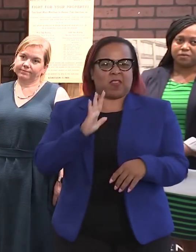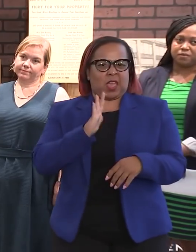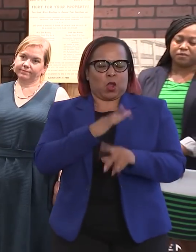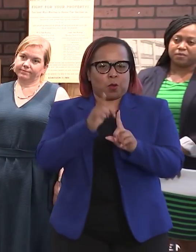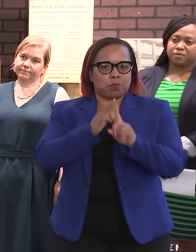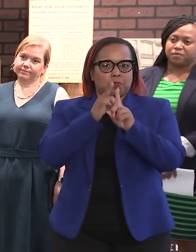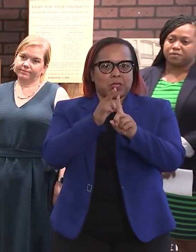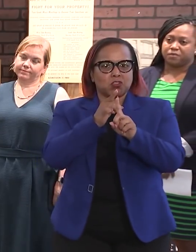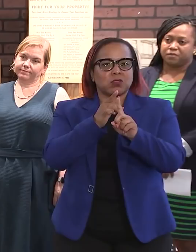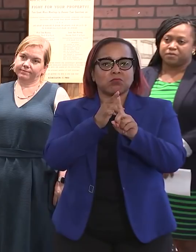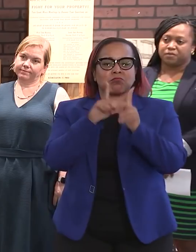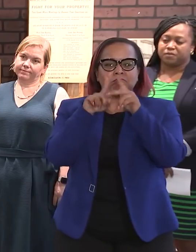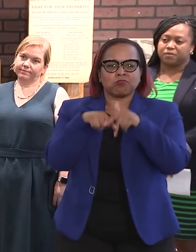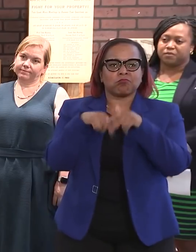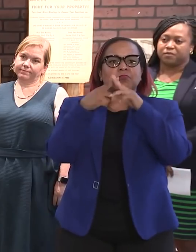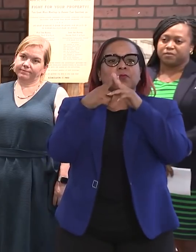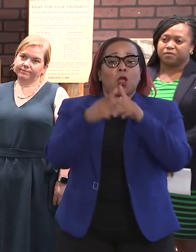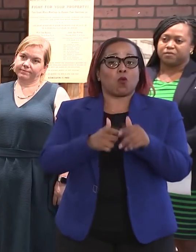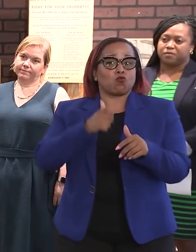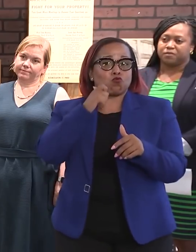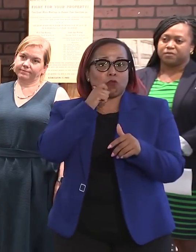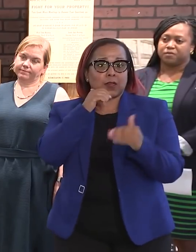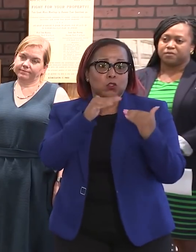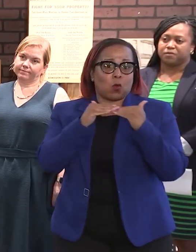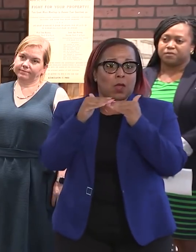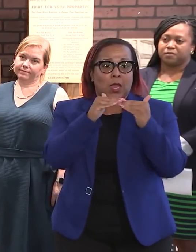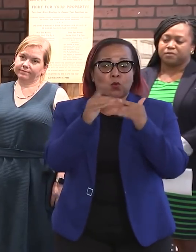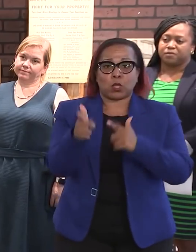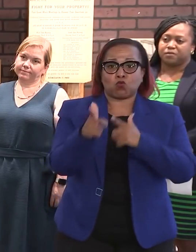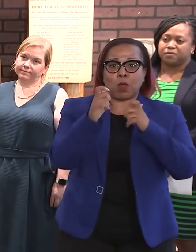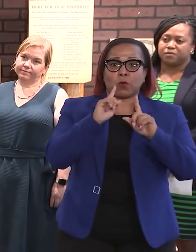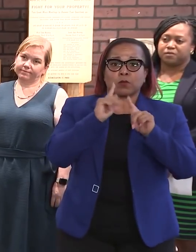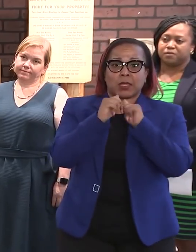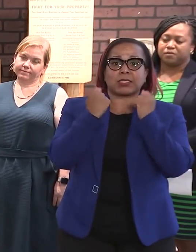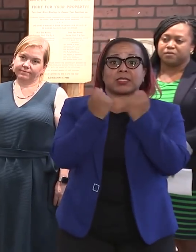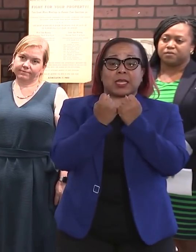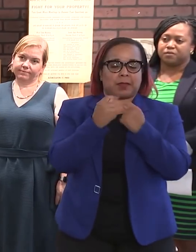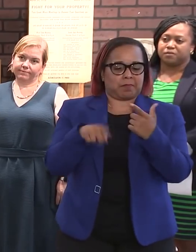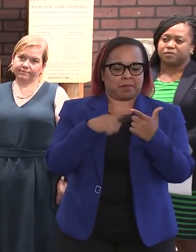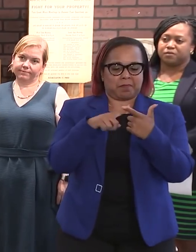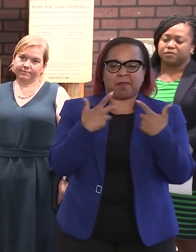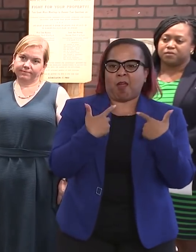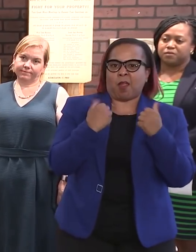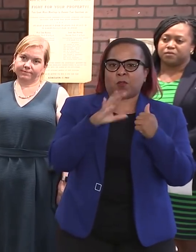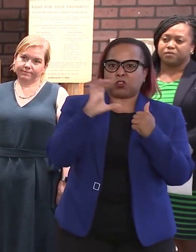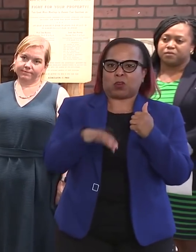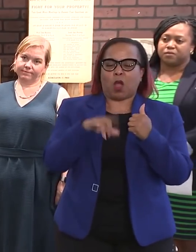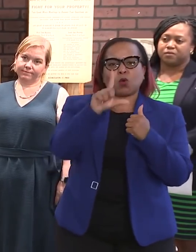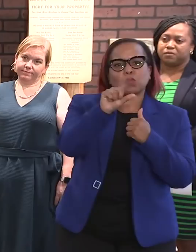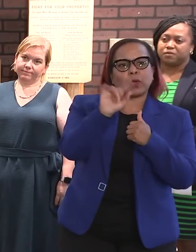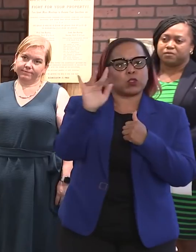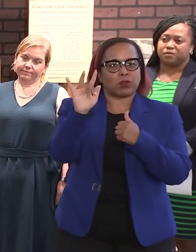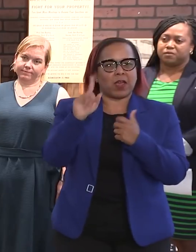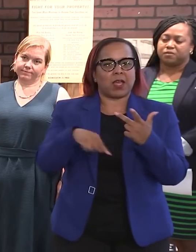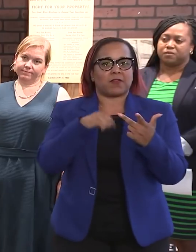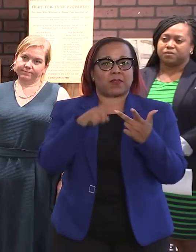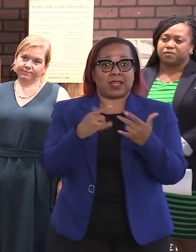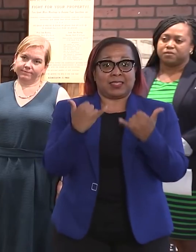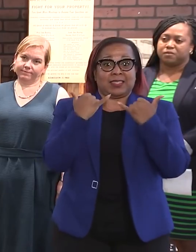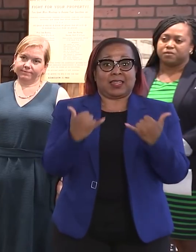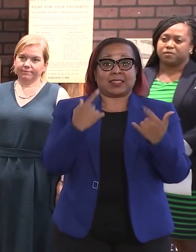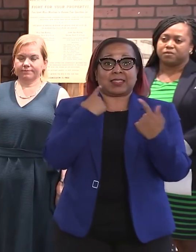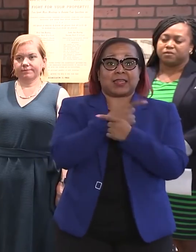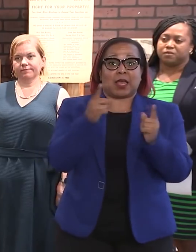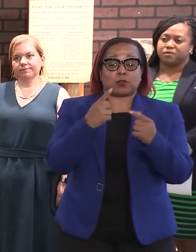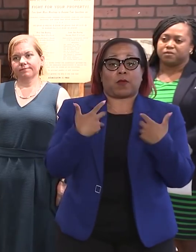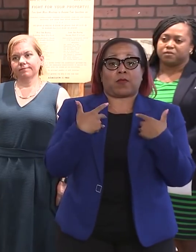mission, via the launch of the Racial Equity Rapid Response Team, via the launch of Healthy Chicago 2025, and today's